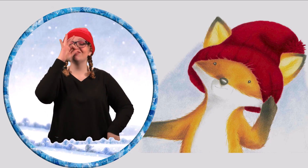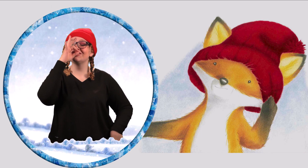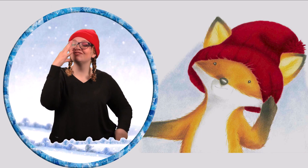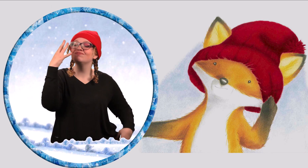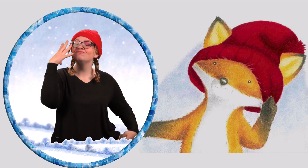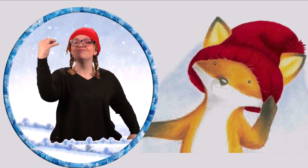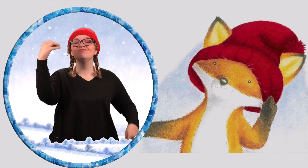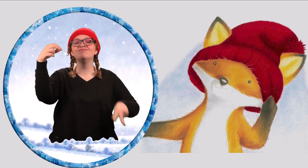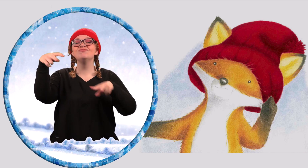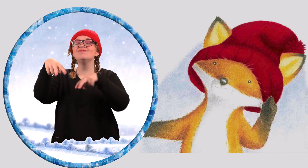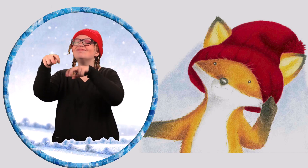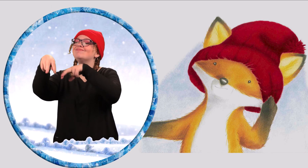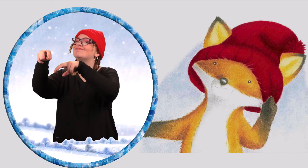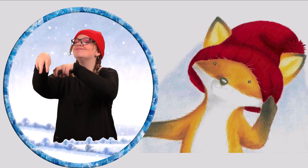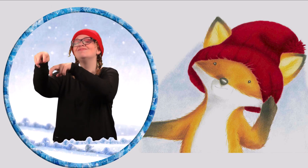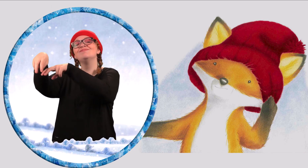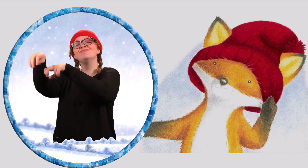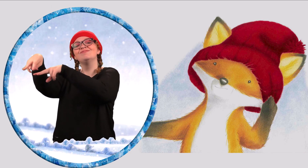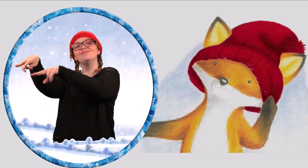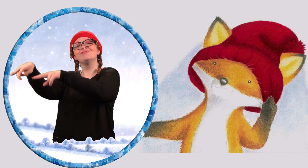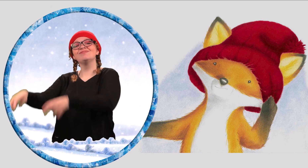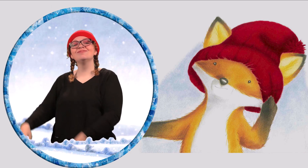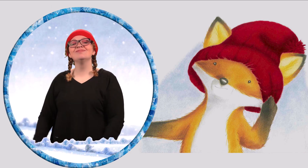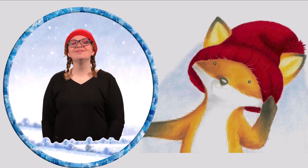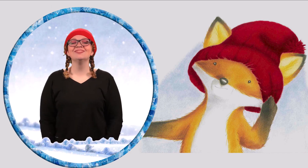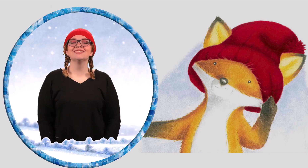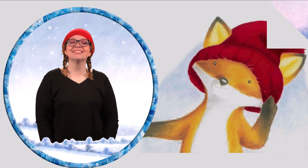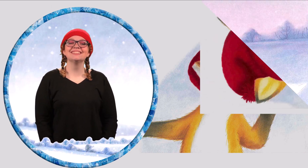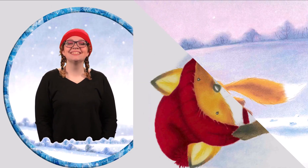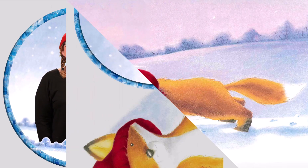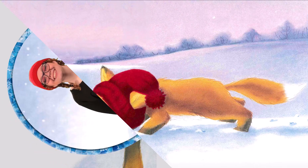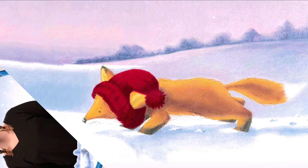Satisfied, he went on his way.